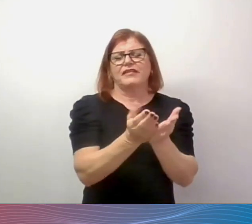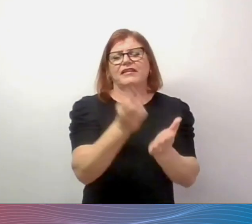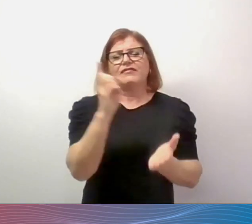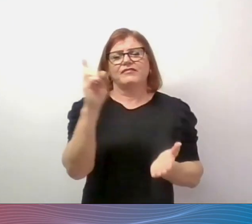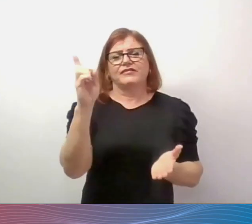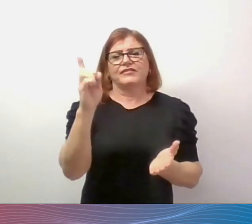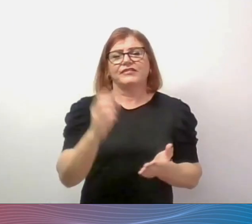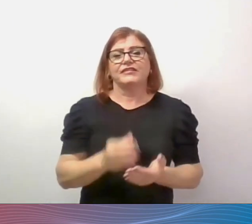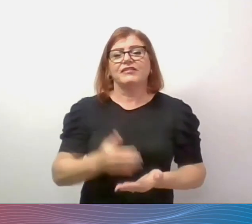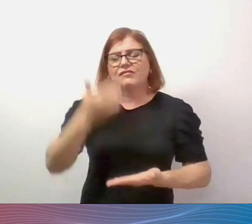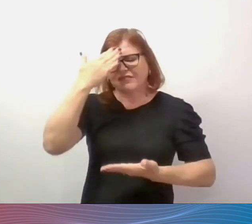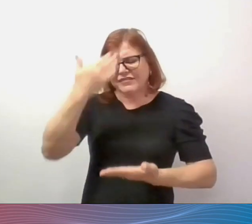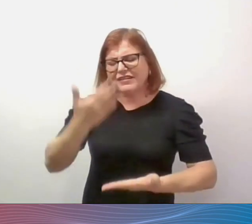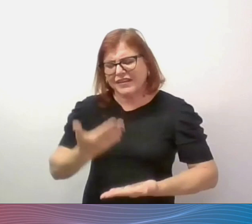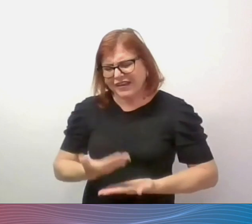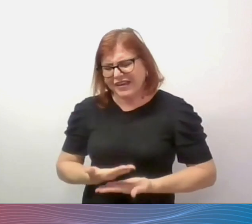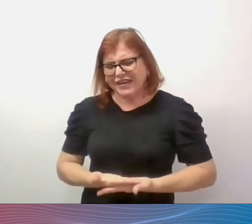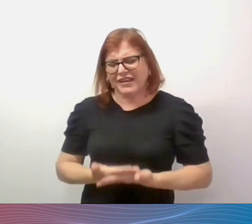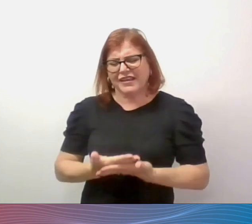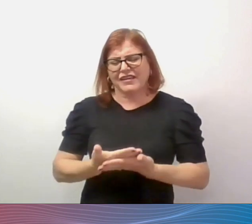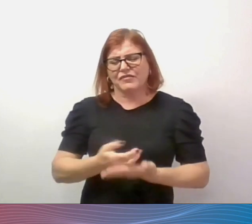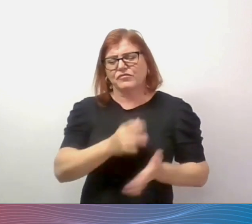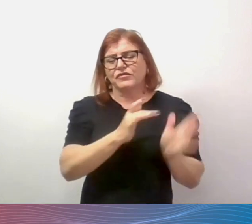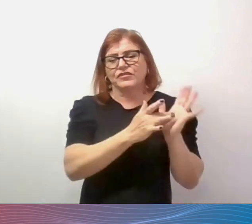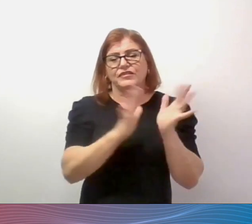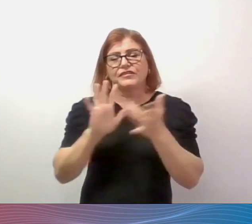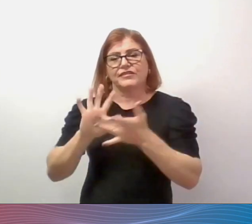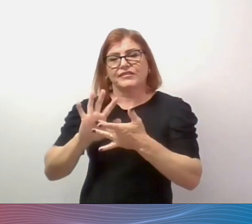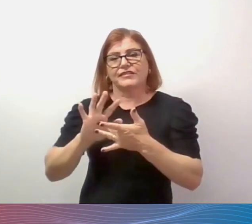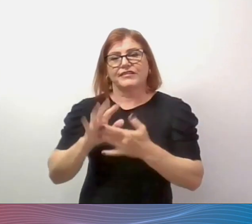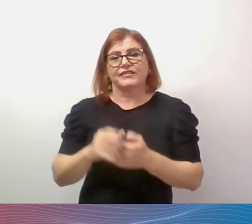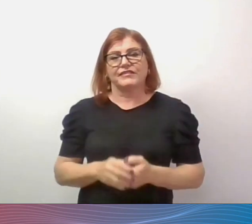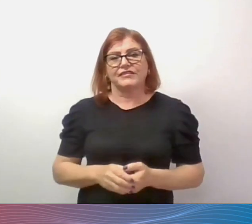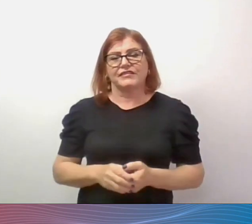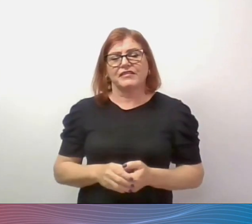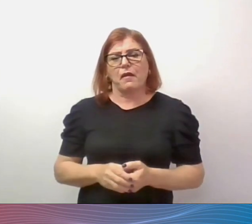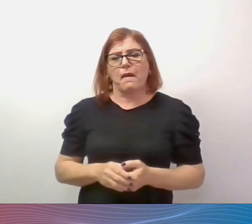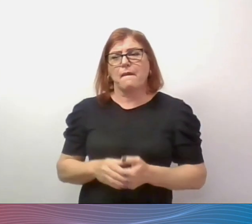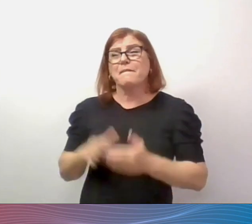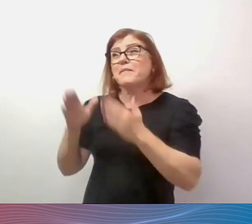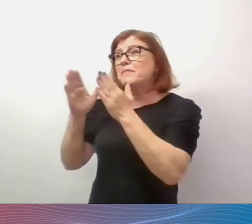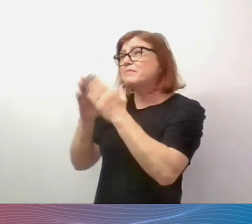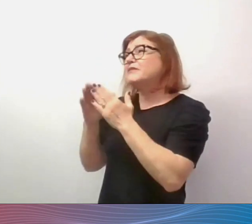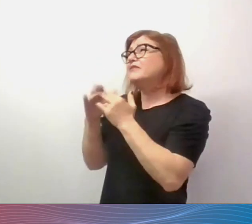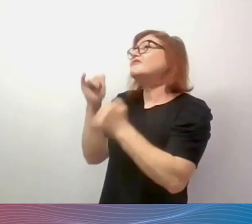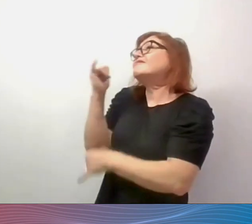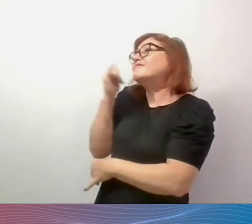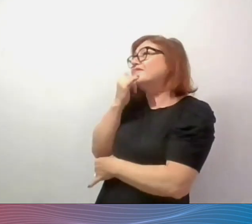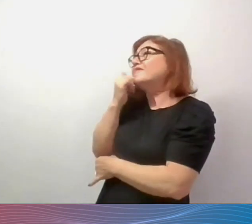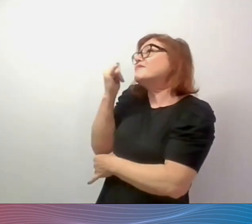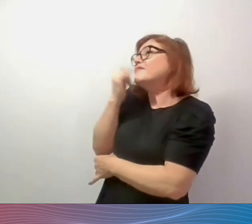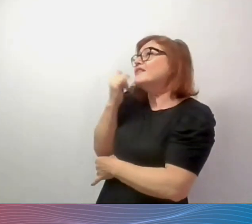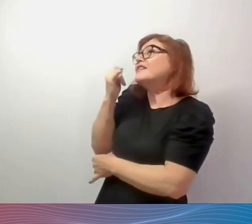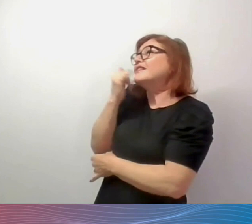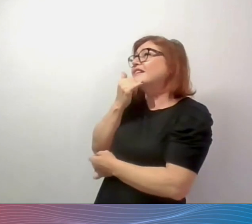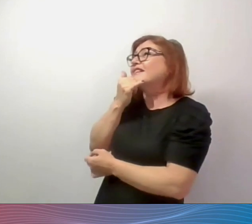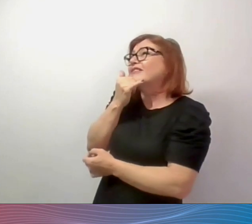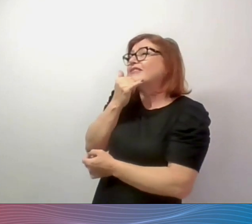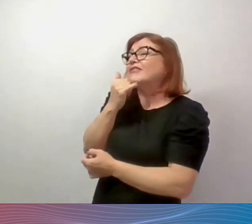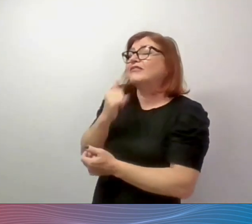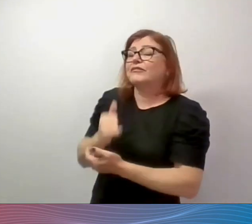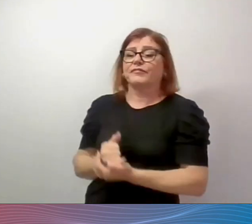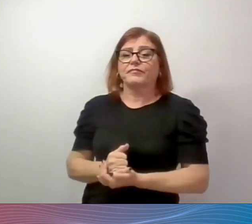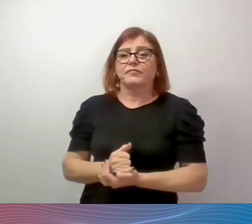Jesus. We believed in Jesus. Nós pedimos perdão para Deus. We asked for forgiveness towards God. Os nossos pecados